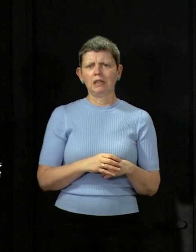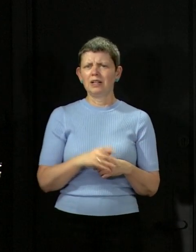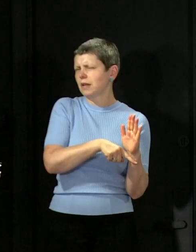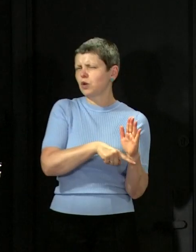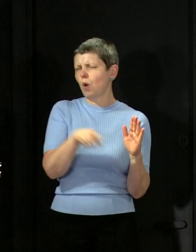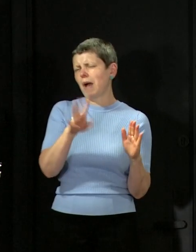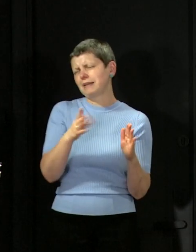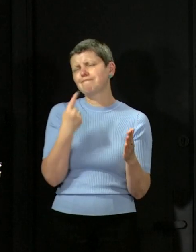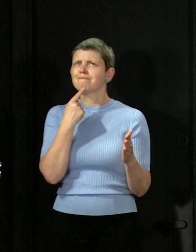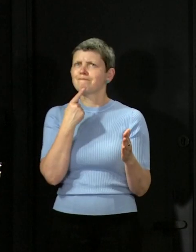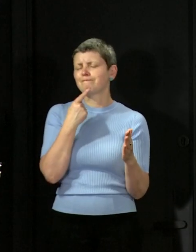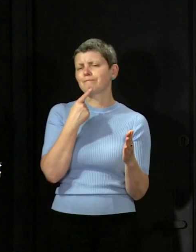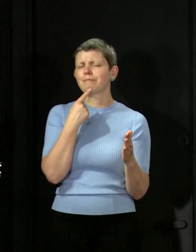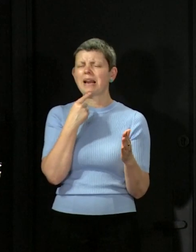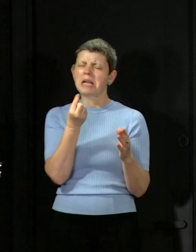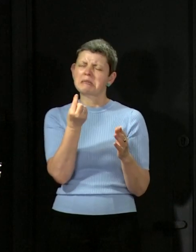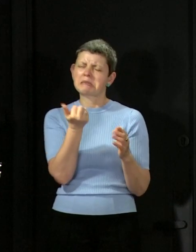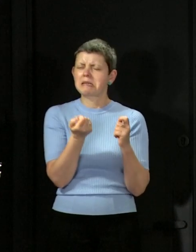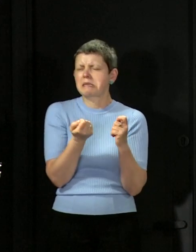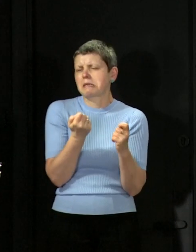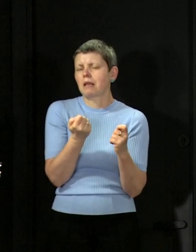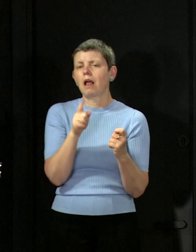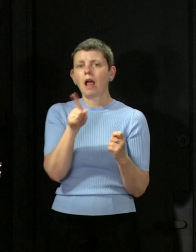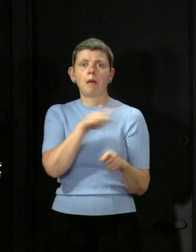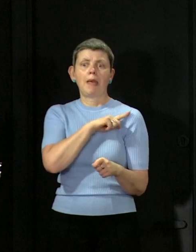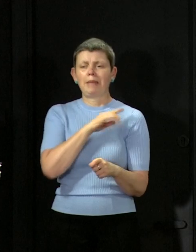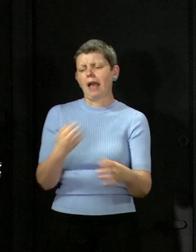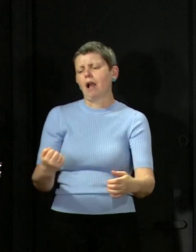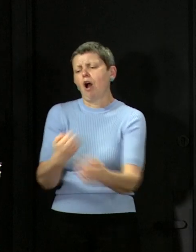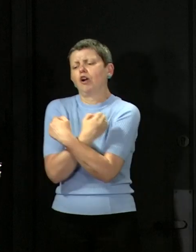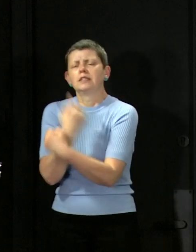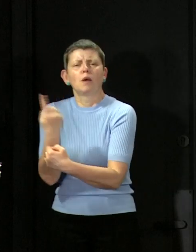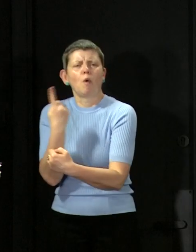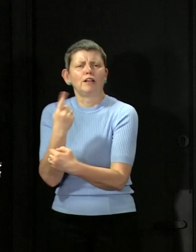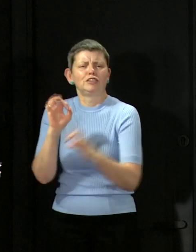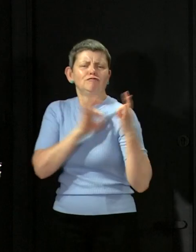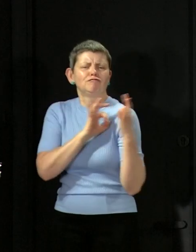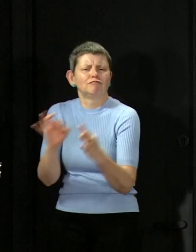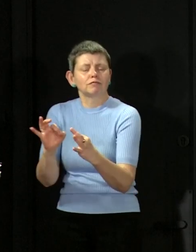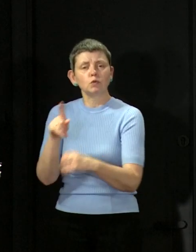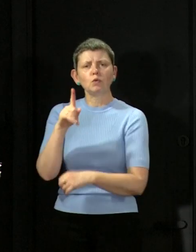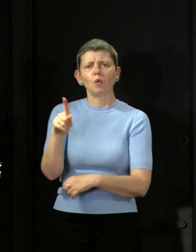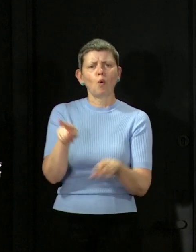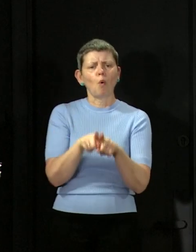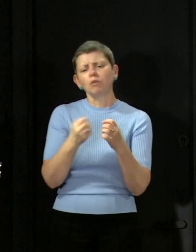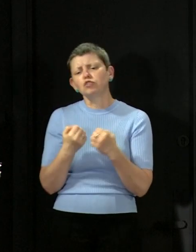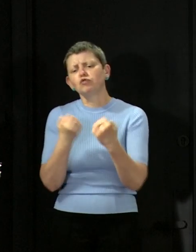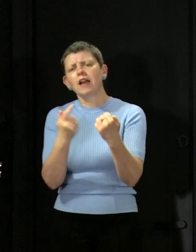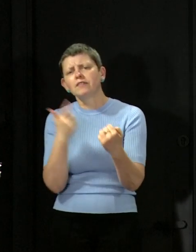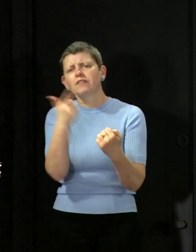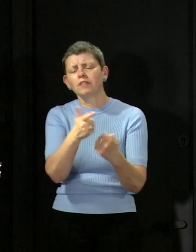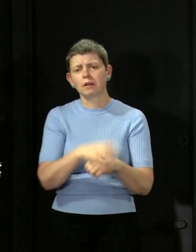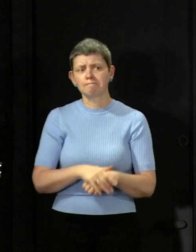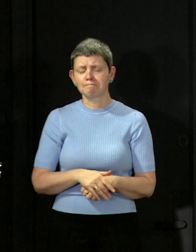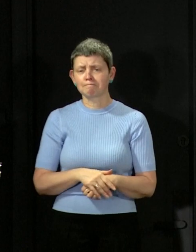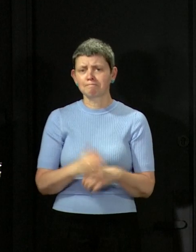factored in? Hugging a member of their family who they haven't seen for months. These are going to be the difficult choices that people make. What do you say to people